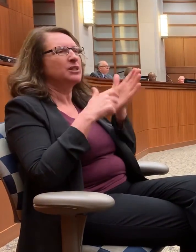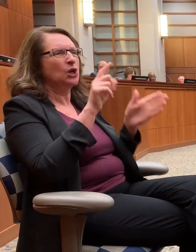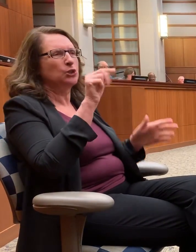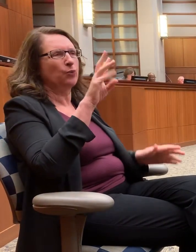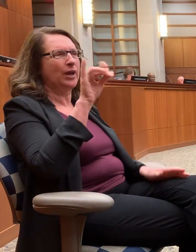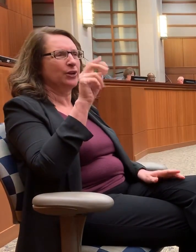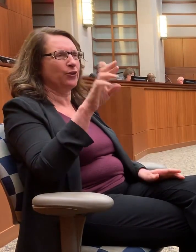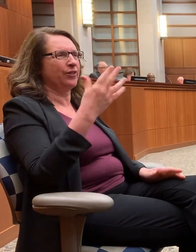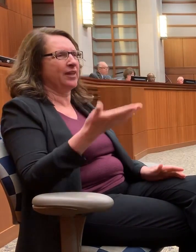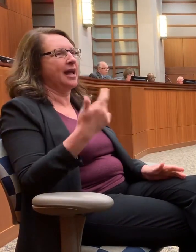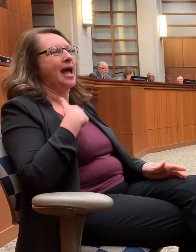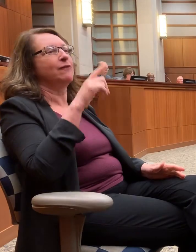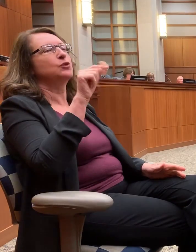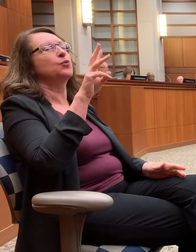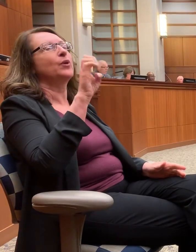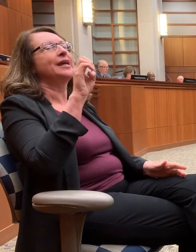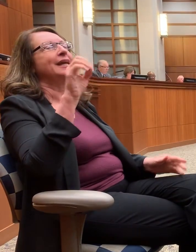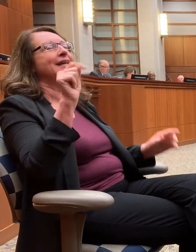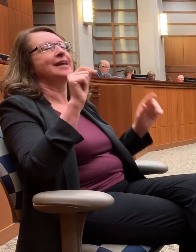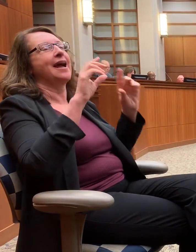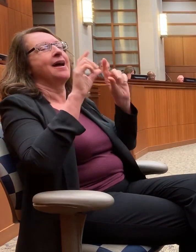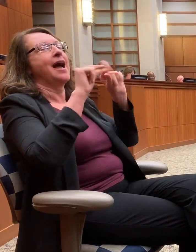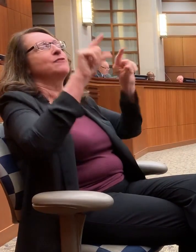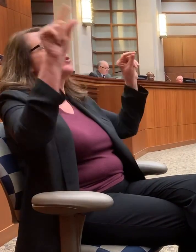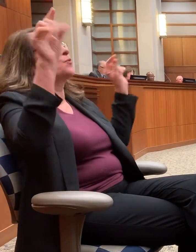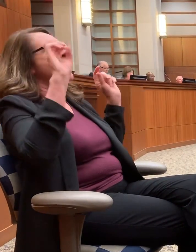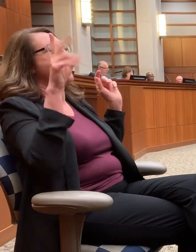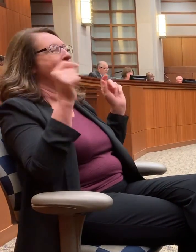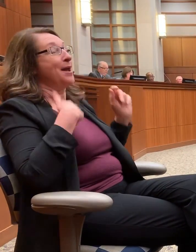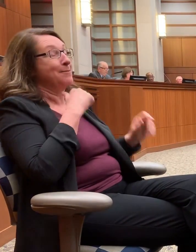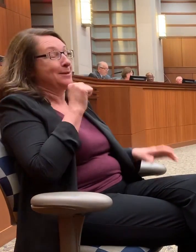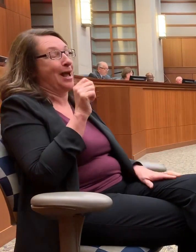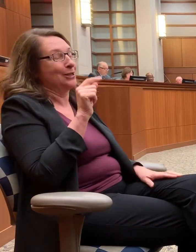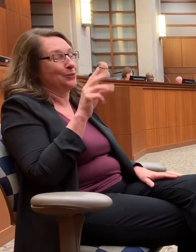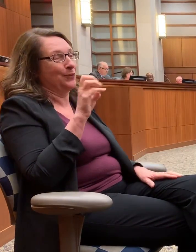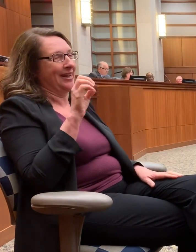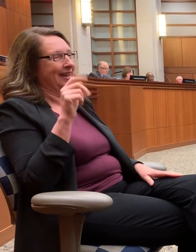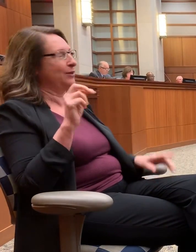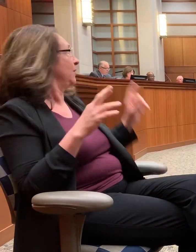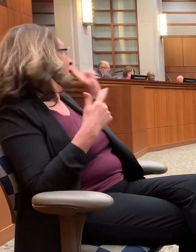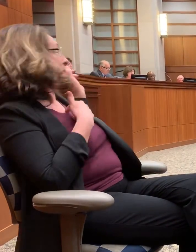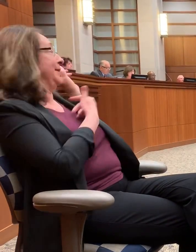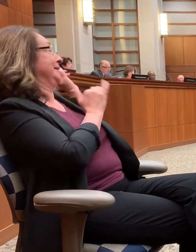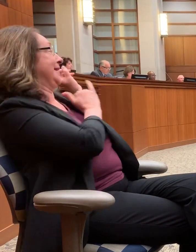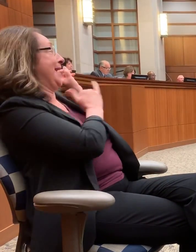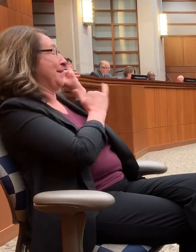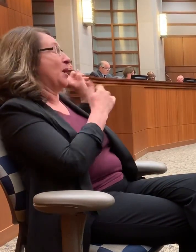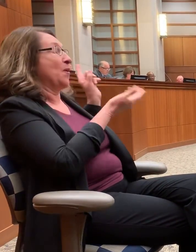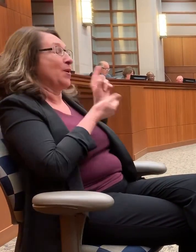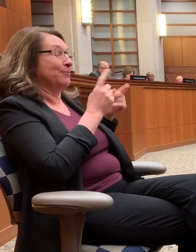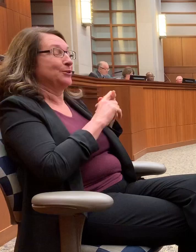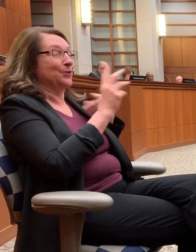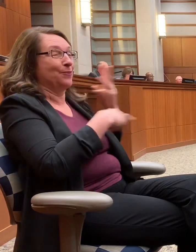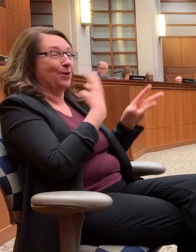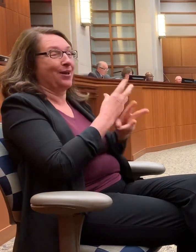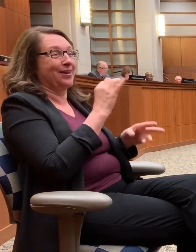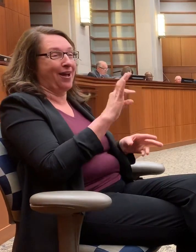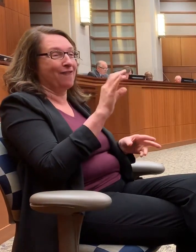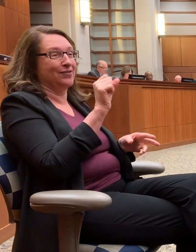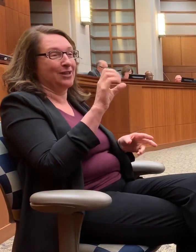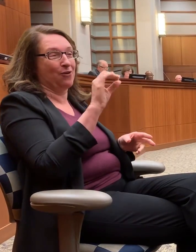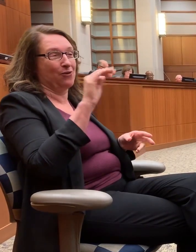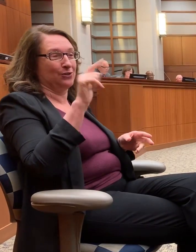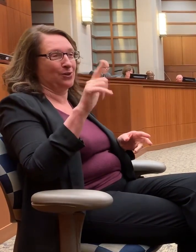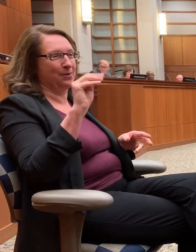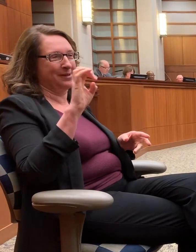thing. I had to tweet it out. And I'm not a Twitter, but I had Welcome to the world of social media. Yeah, I'm trying to hide away